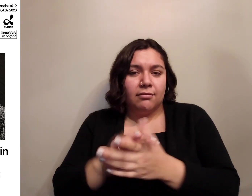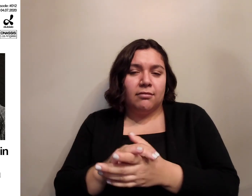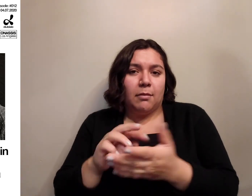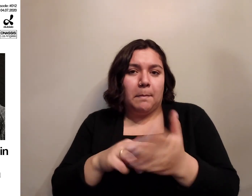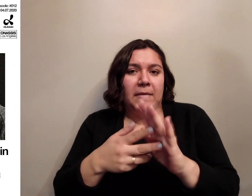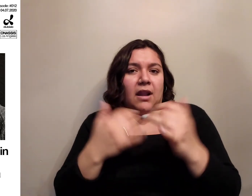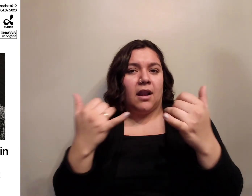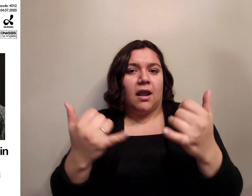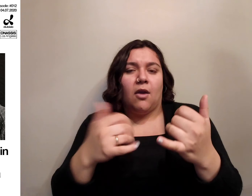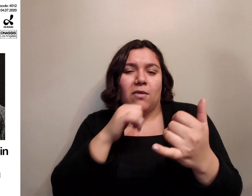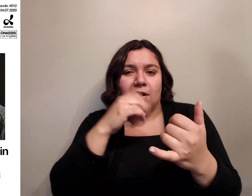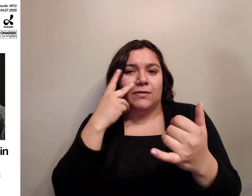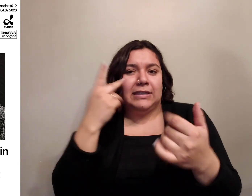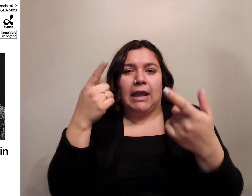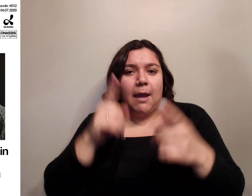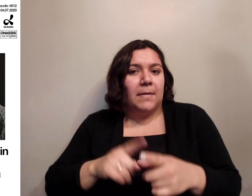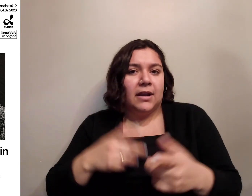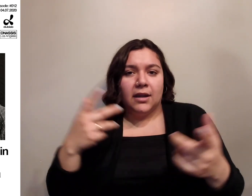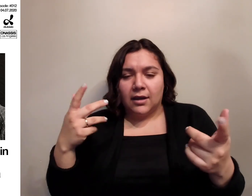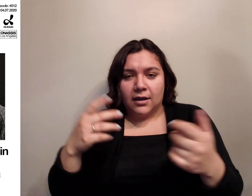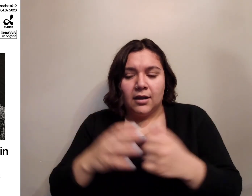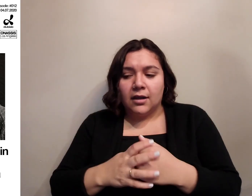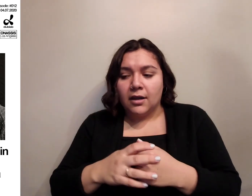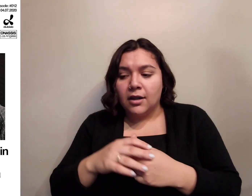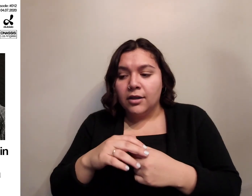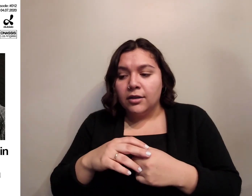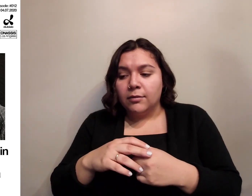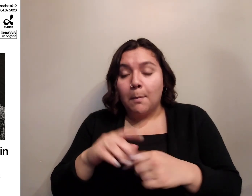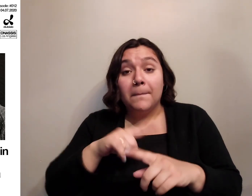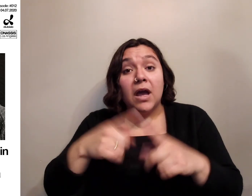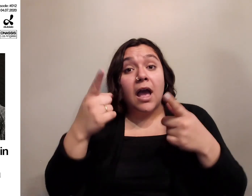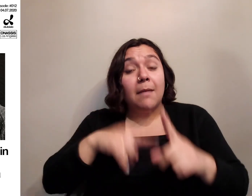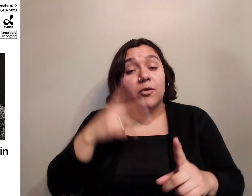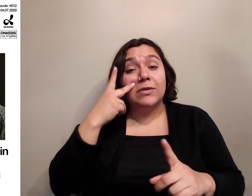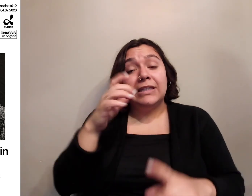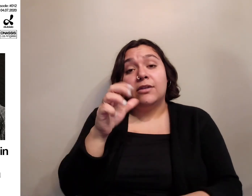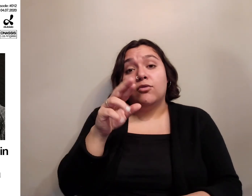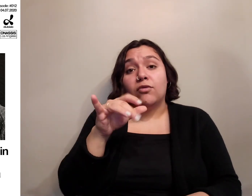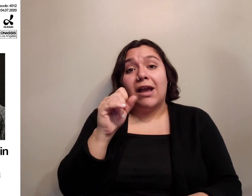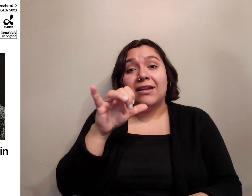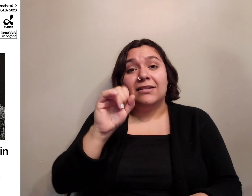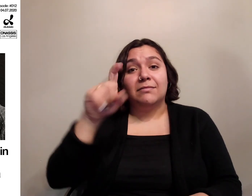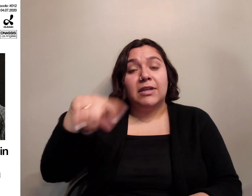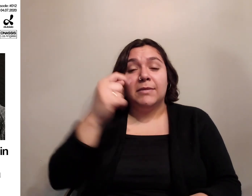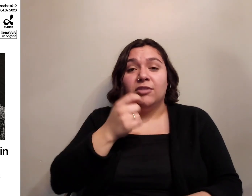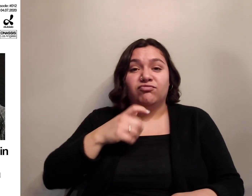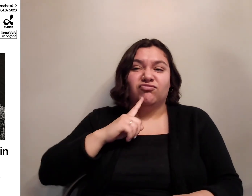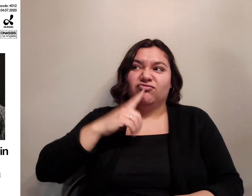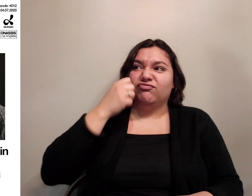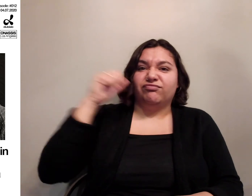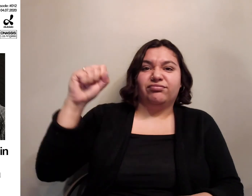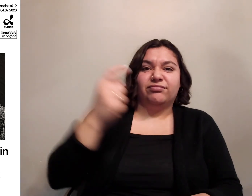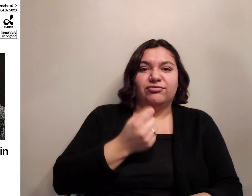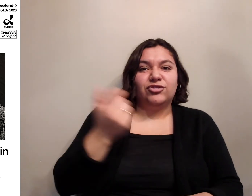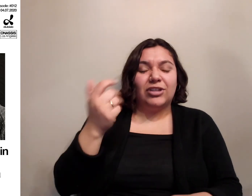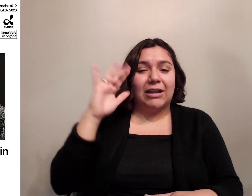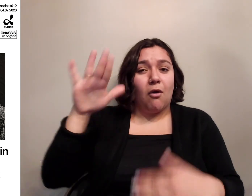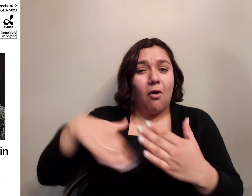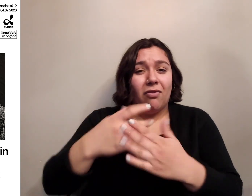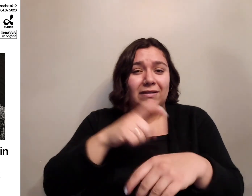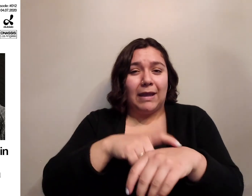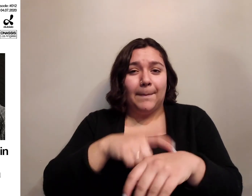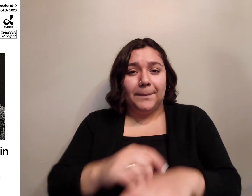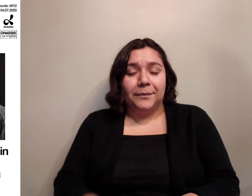we don't see it happening except in moments of crisis. It has to be rejected all the time.